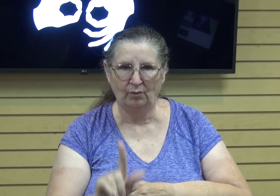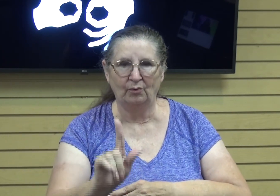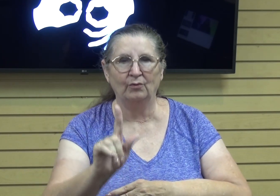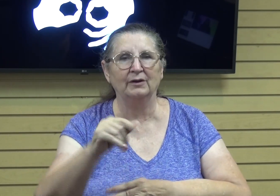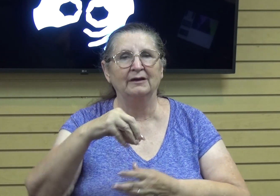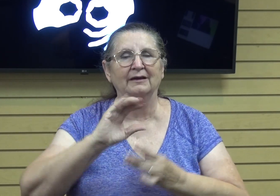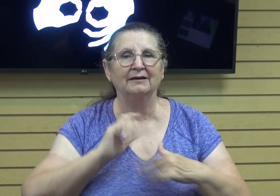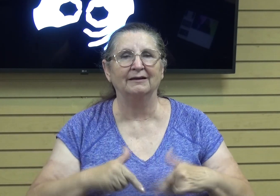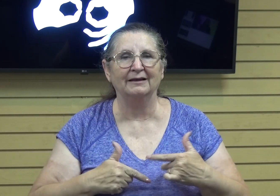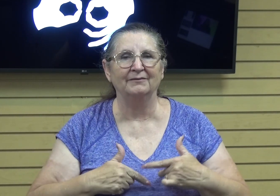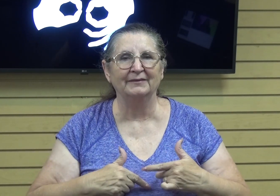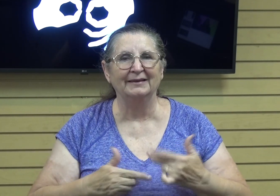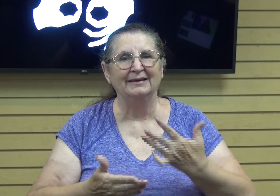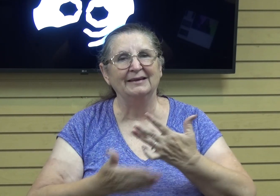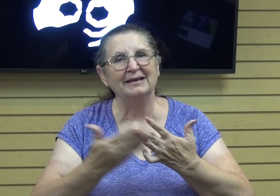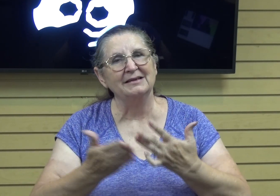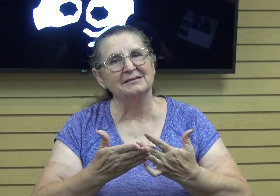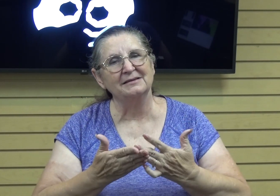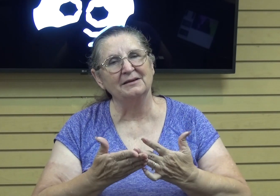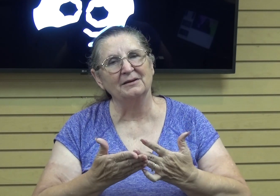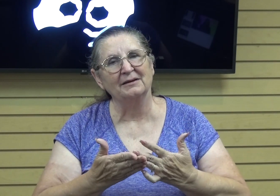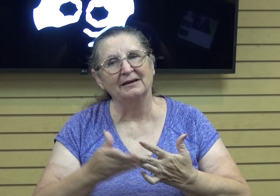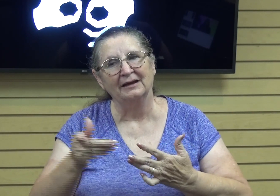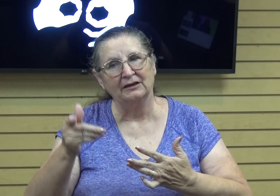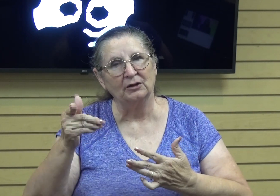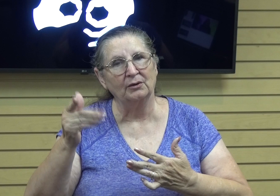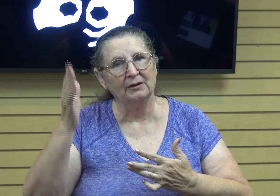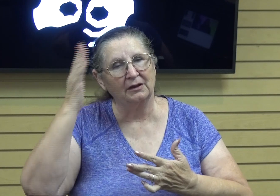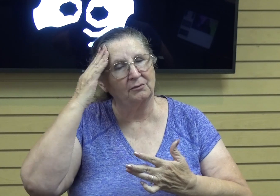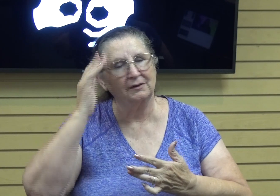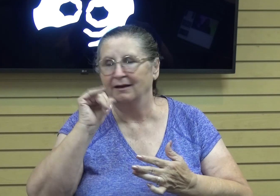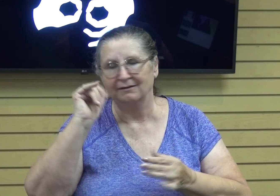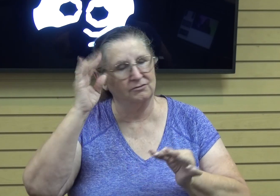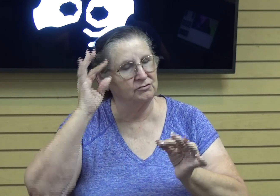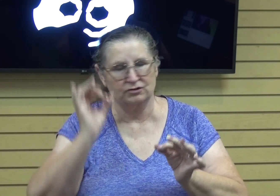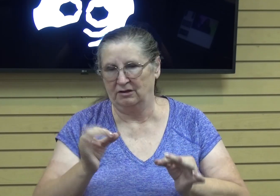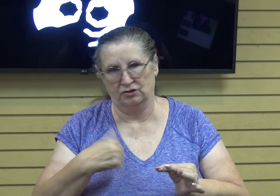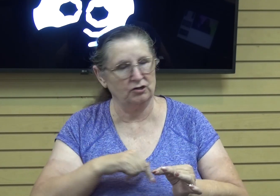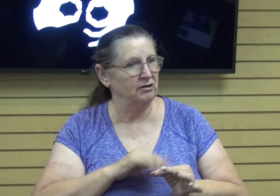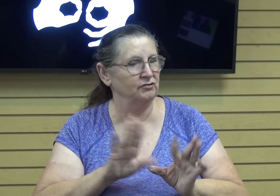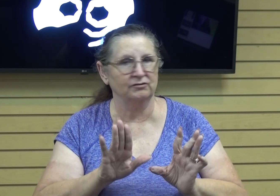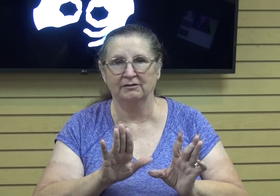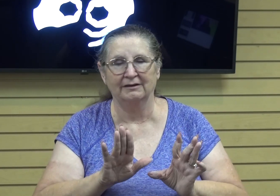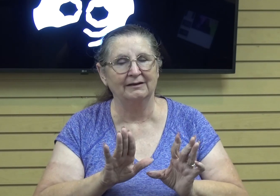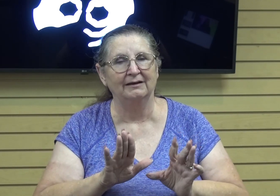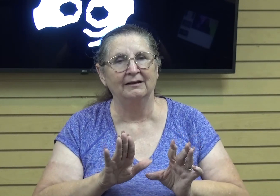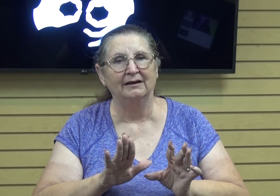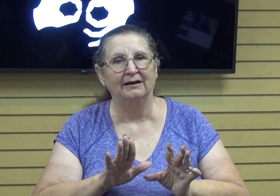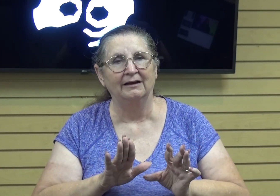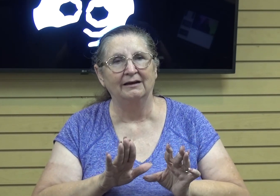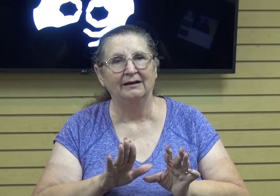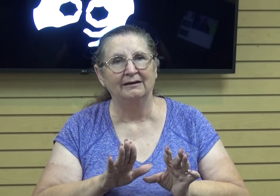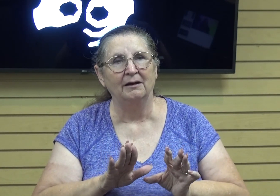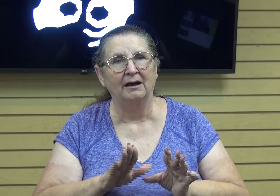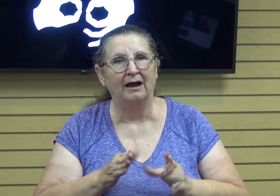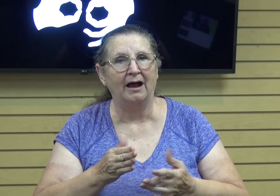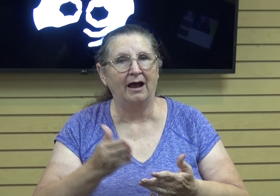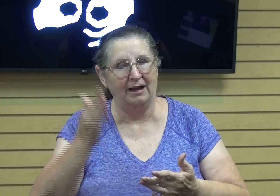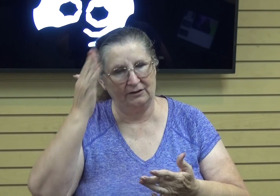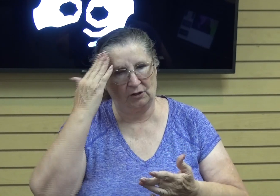easy. You know, because you know there will be no judgment. No, that I've been judged before. This is just